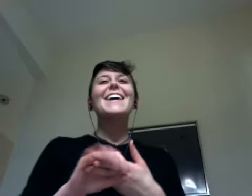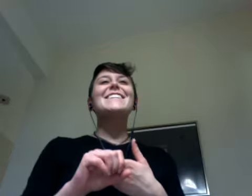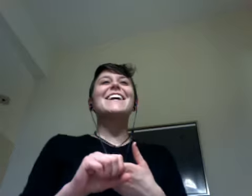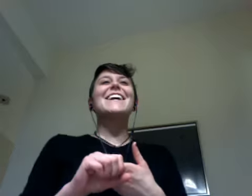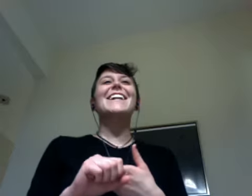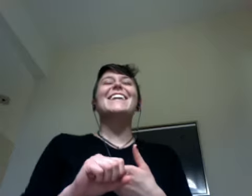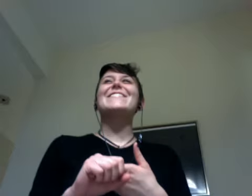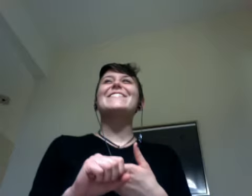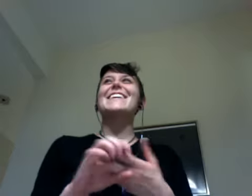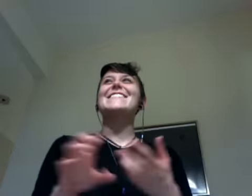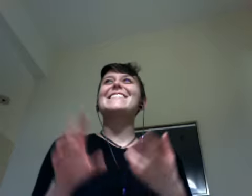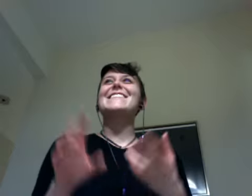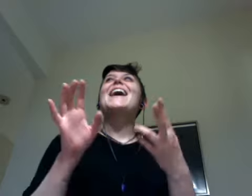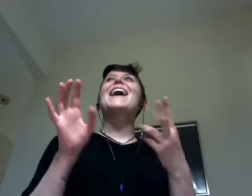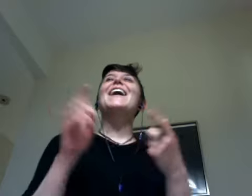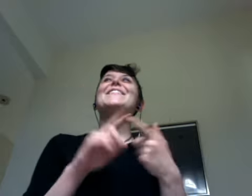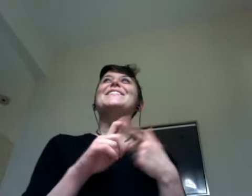She clarifies